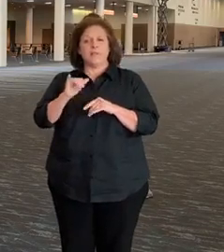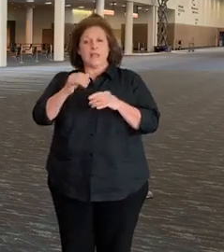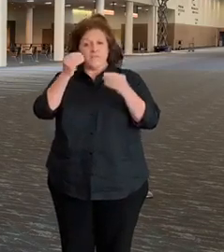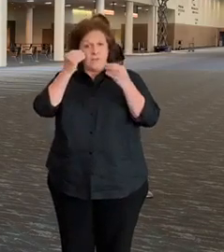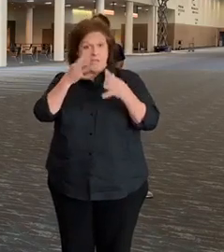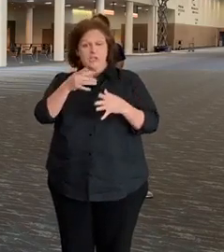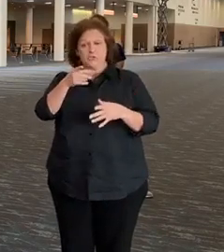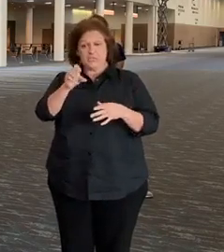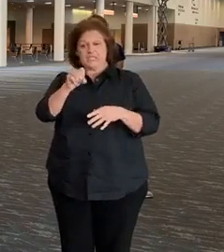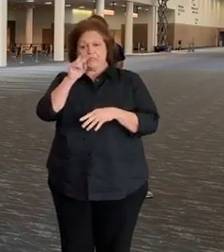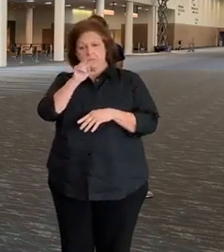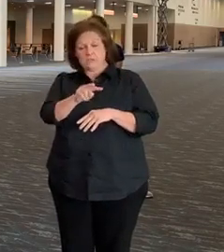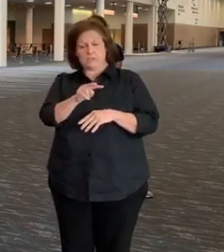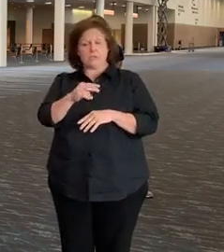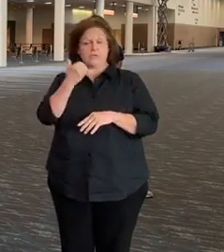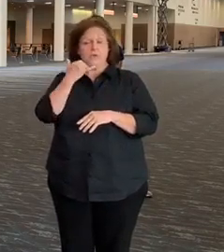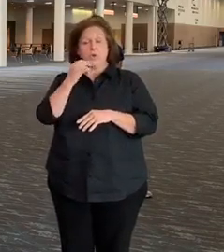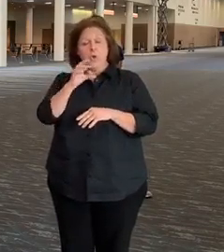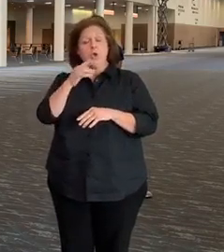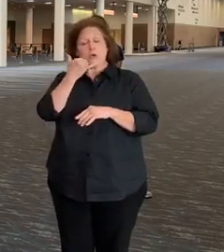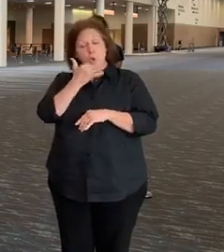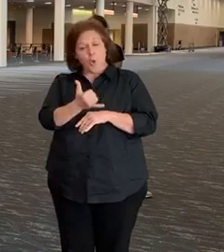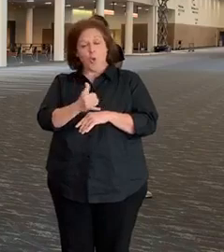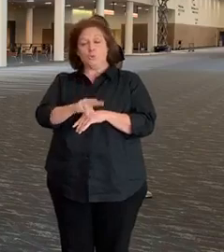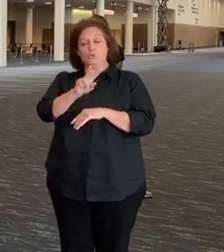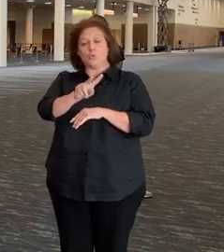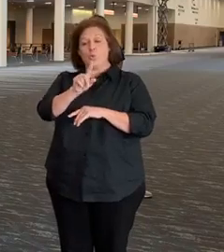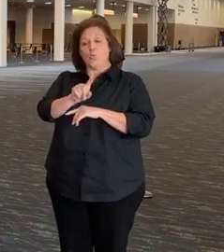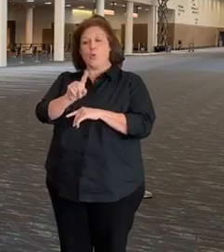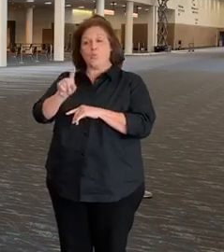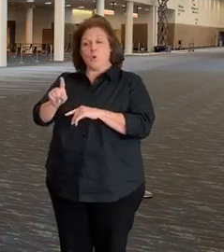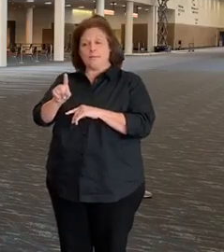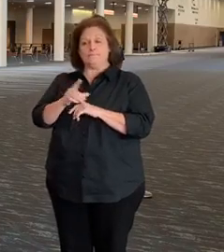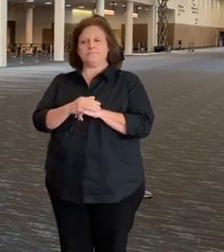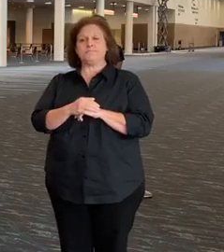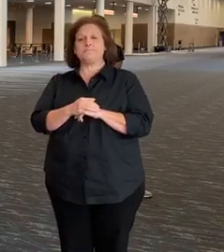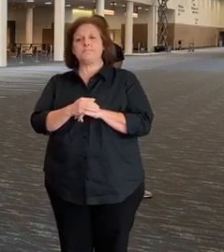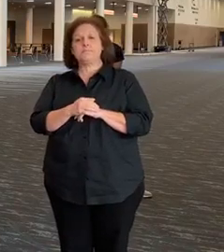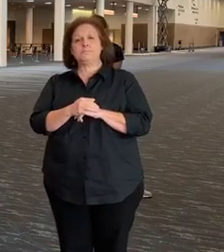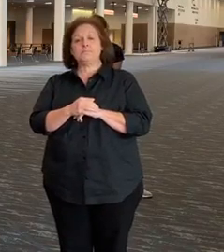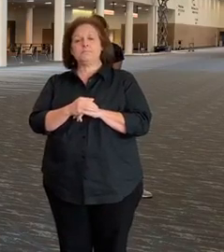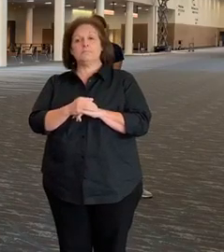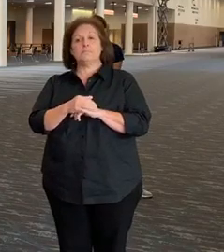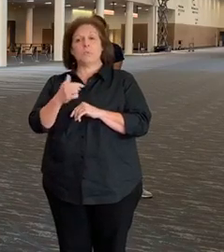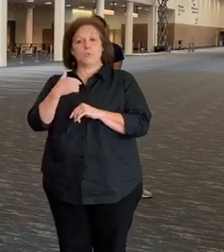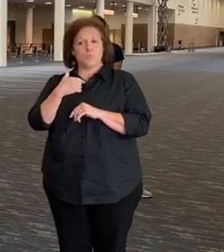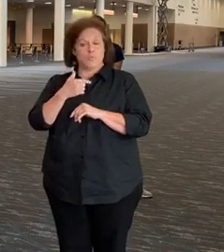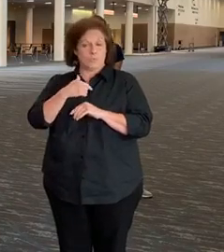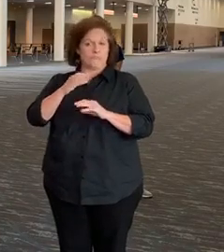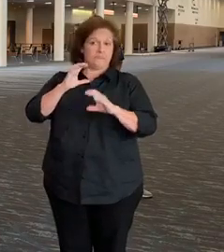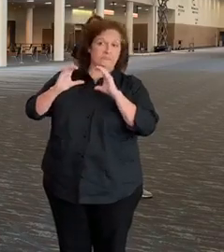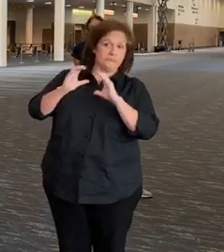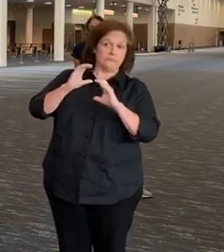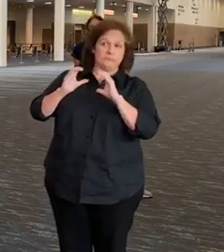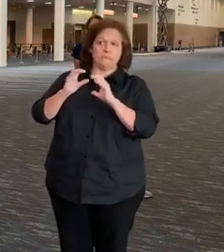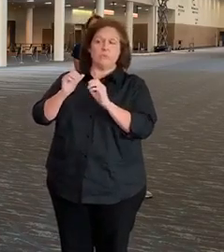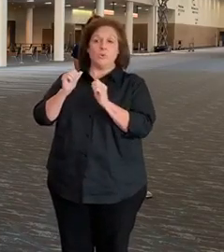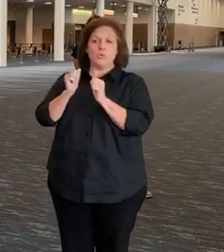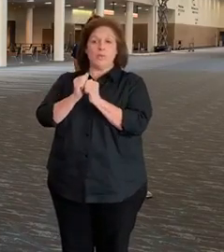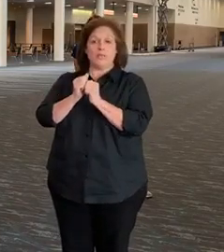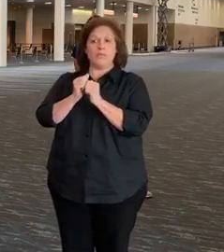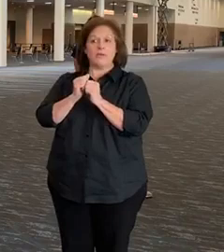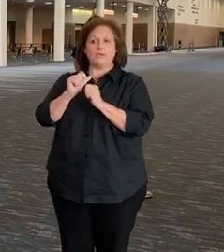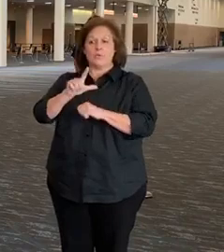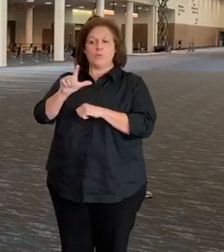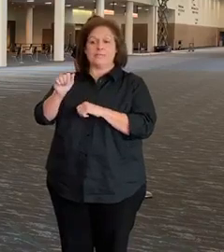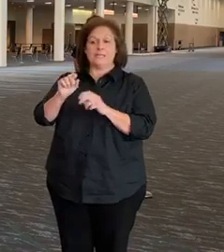can also be found by dialing 211. We are in close communication, of course, in contact with